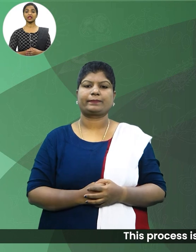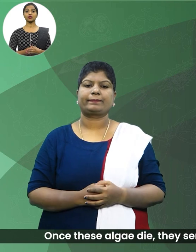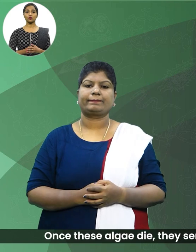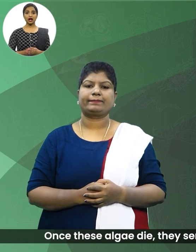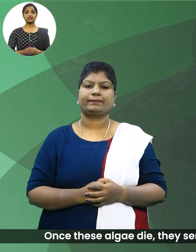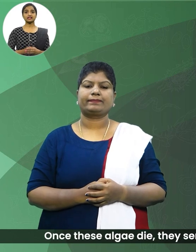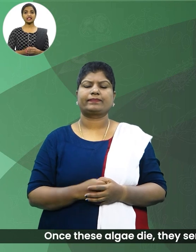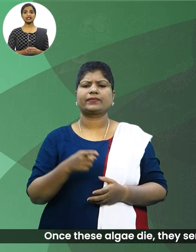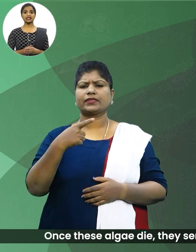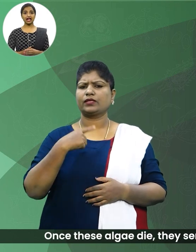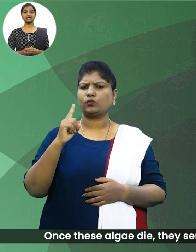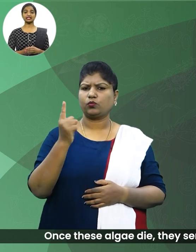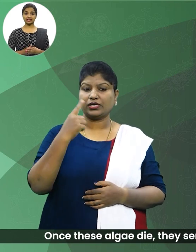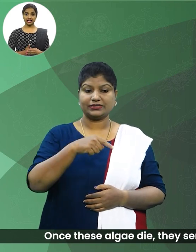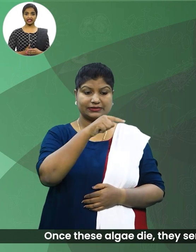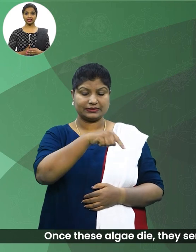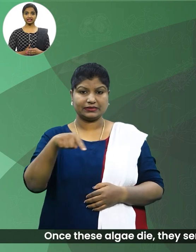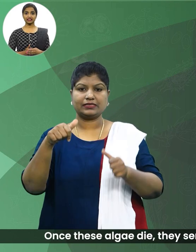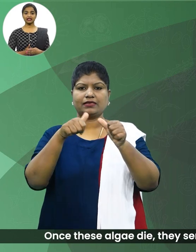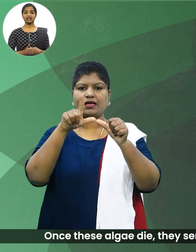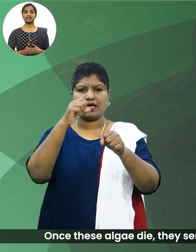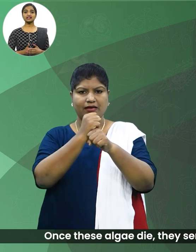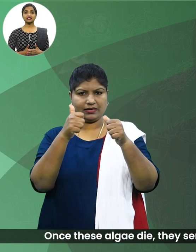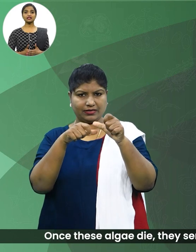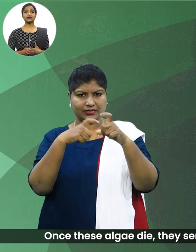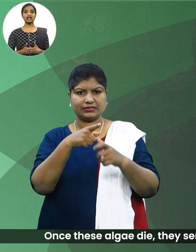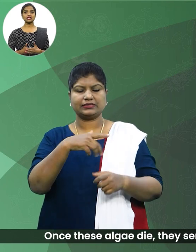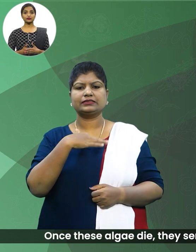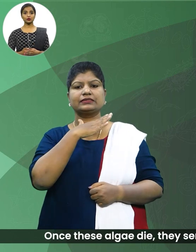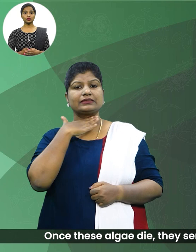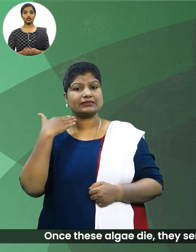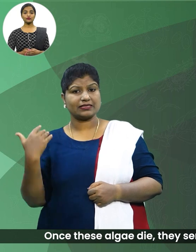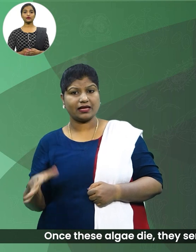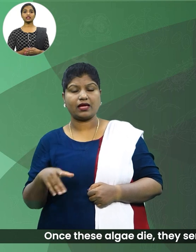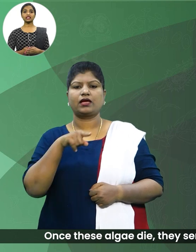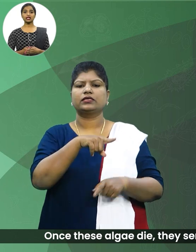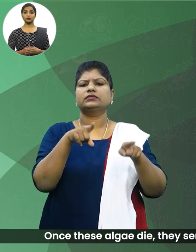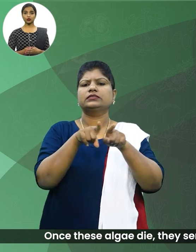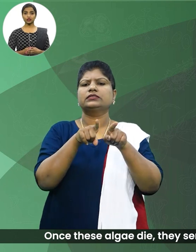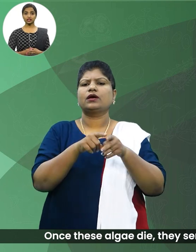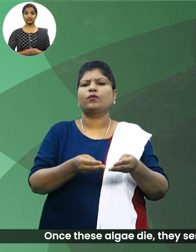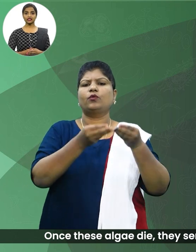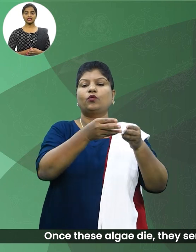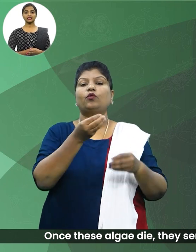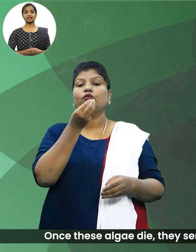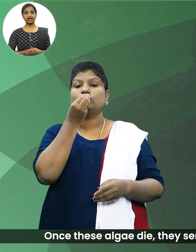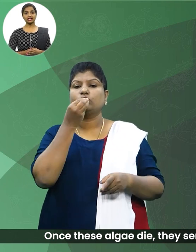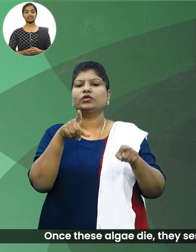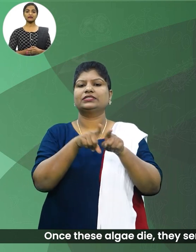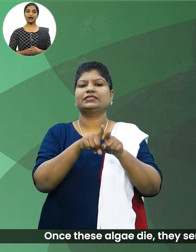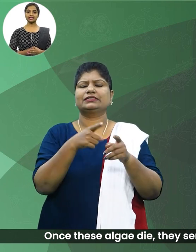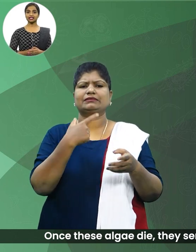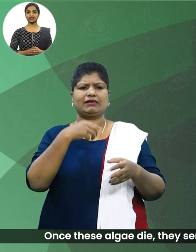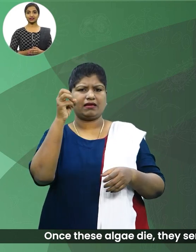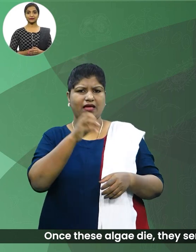Once these algae die, they serve as food for decomposers like